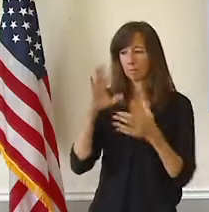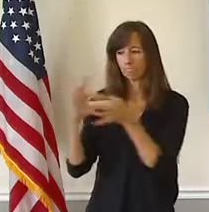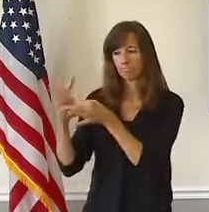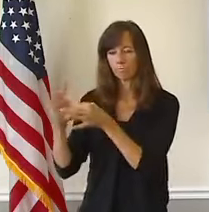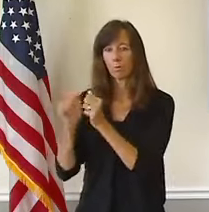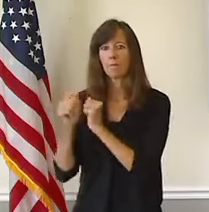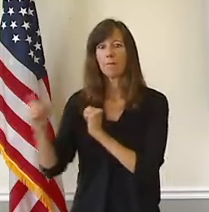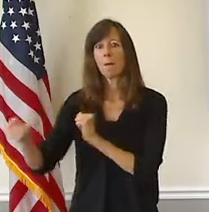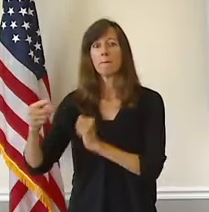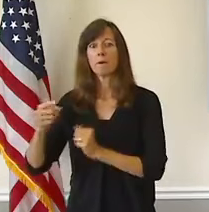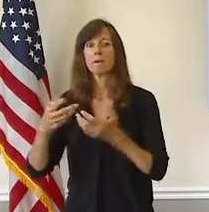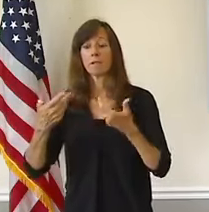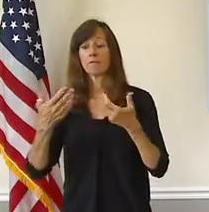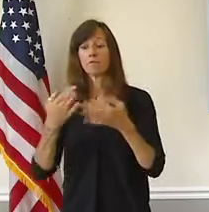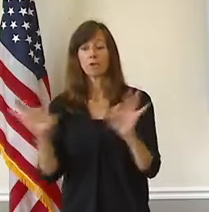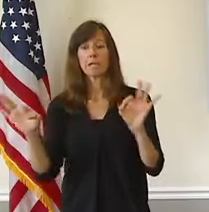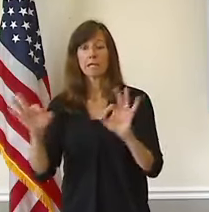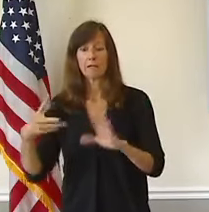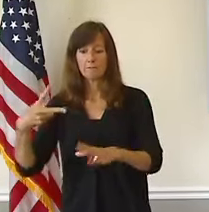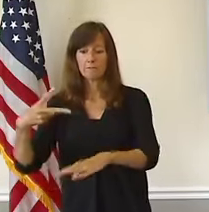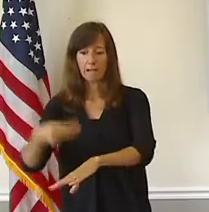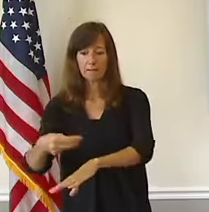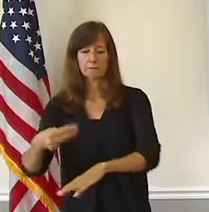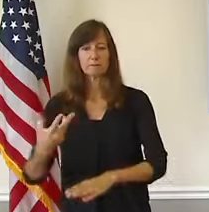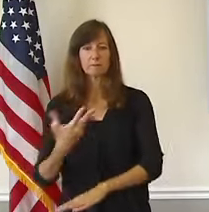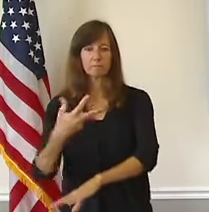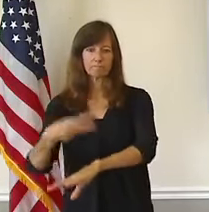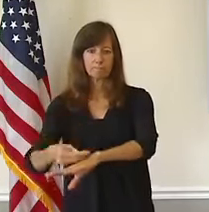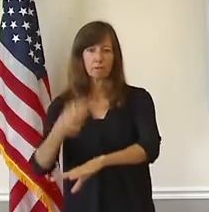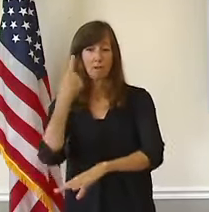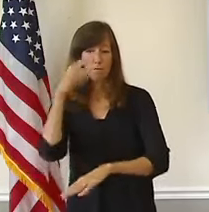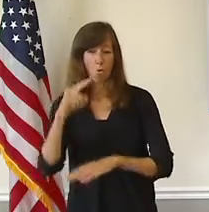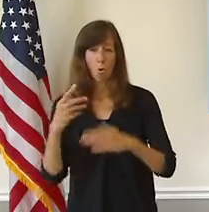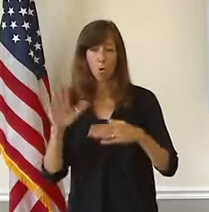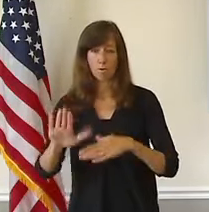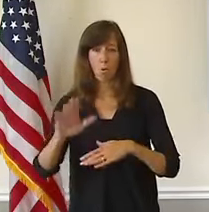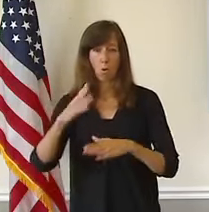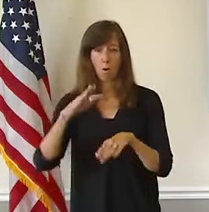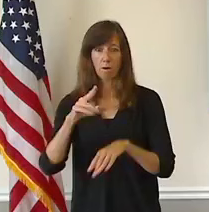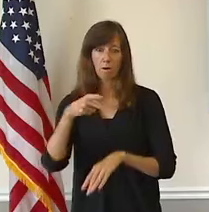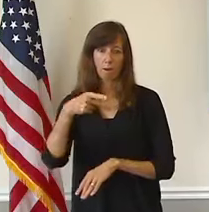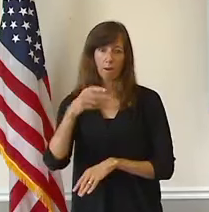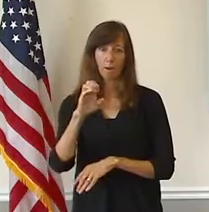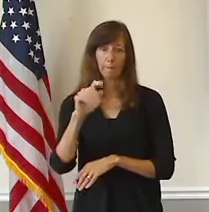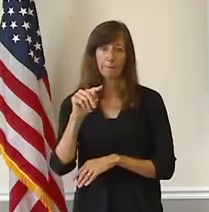your pets. Now, this note says free vaccinations for county residents,